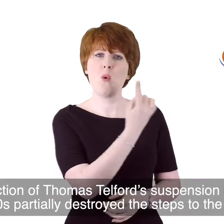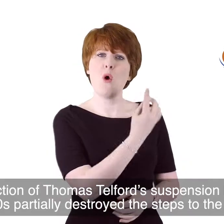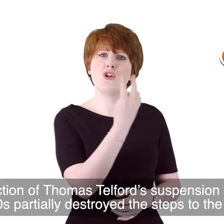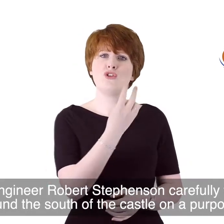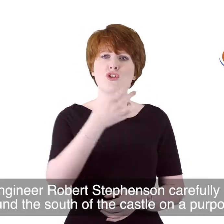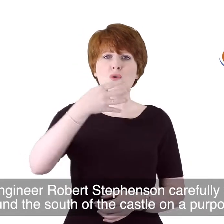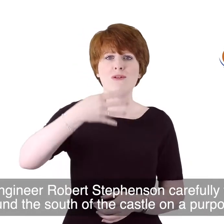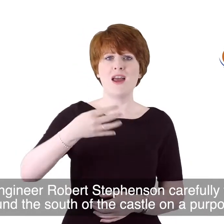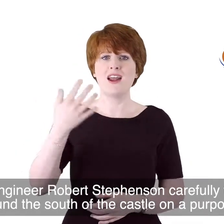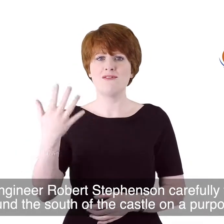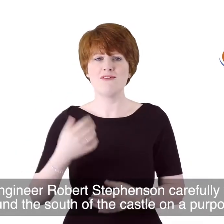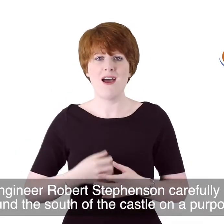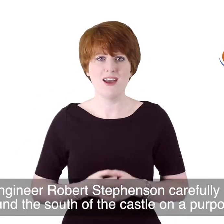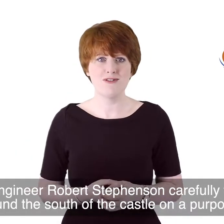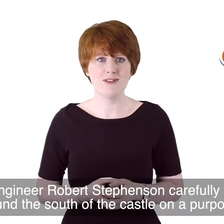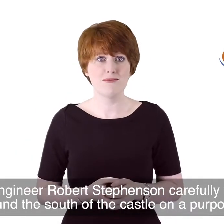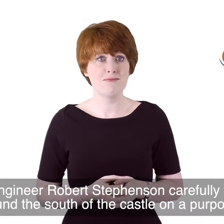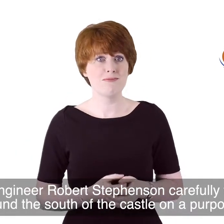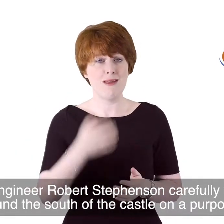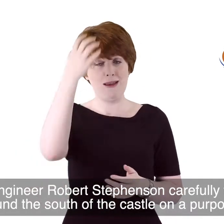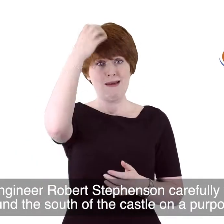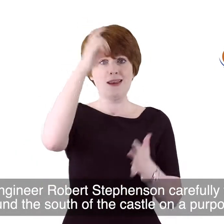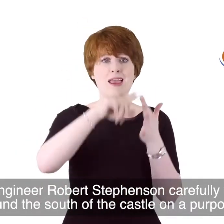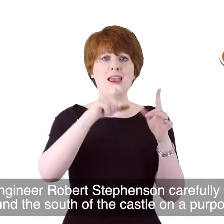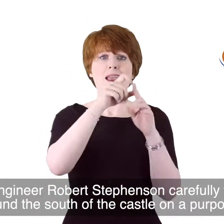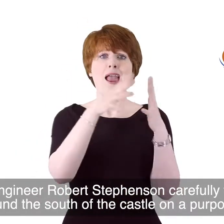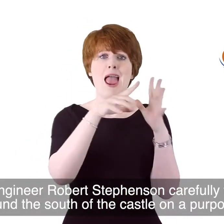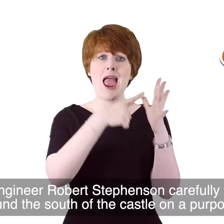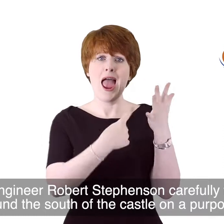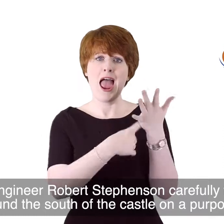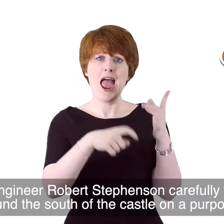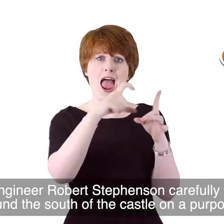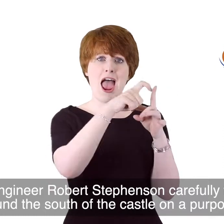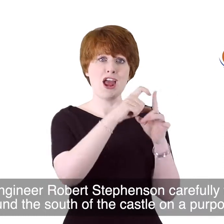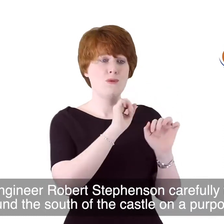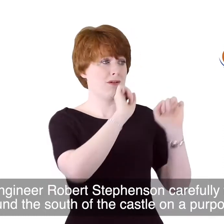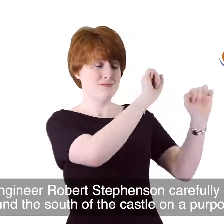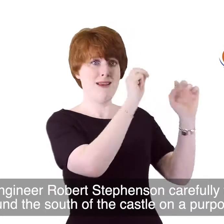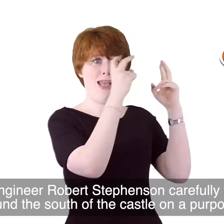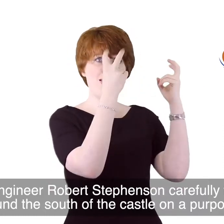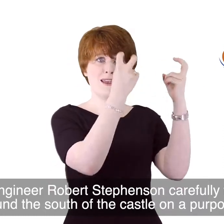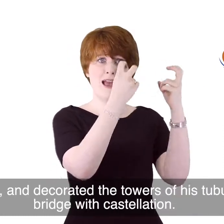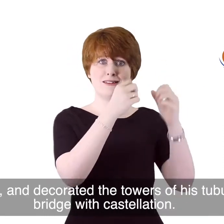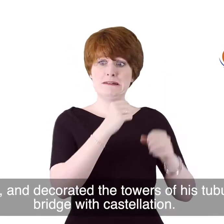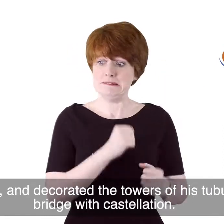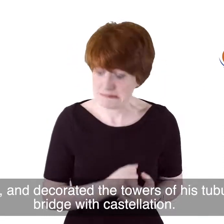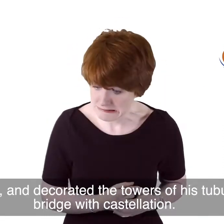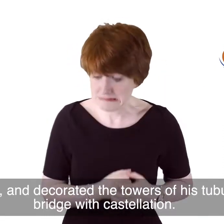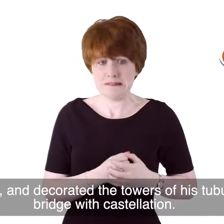estuary. Railway engineer Robert Stevenson carefully took his route around the south of the castle on a purpose-built ledge and decorated